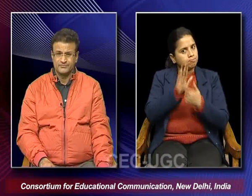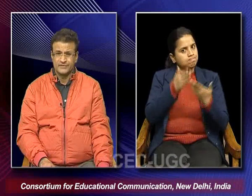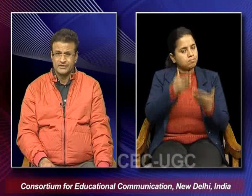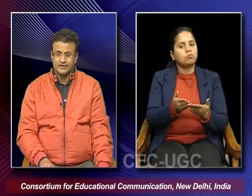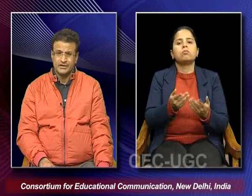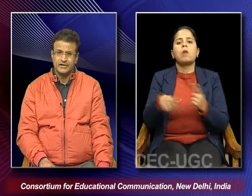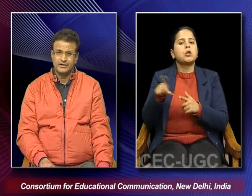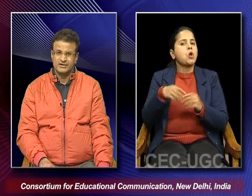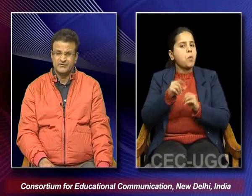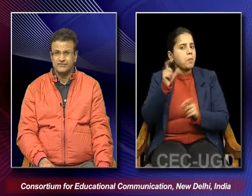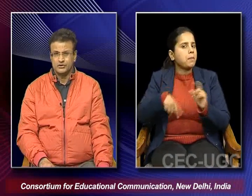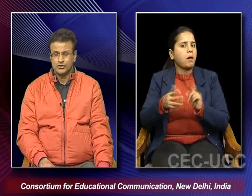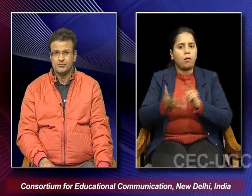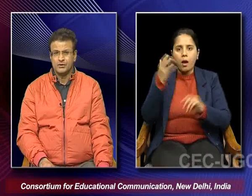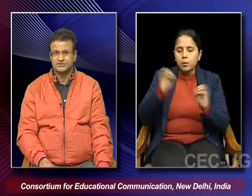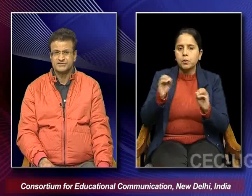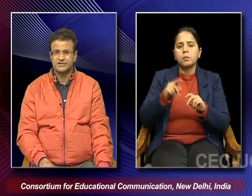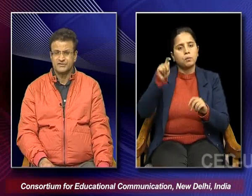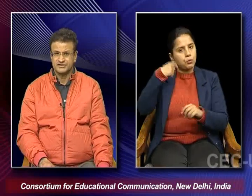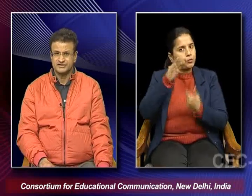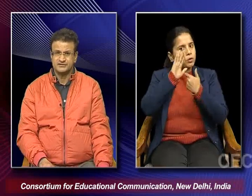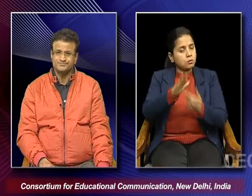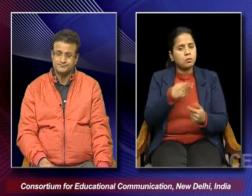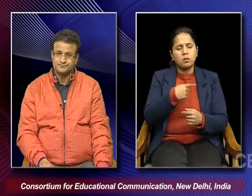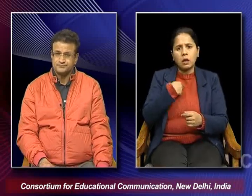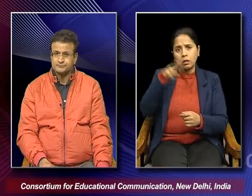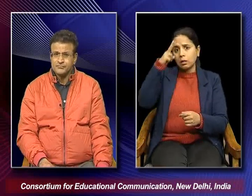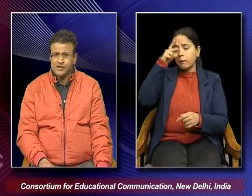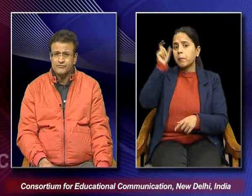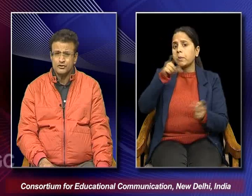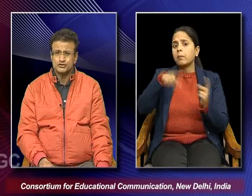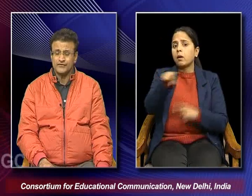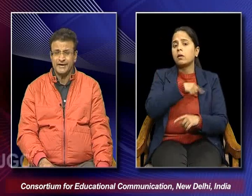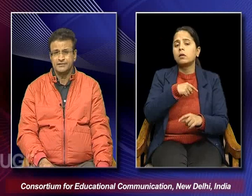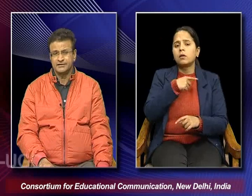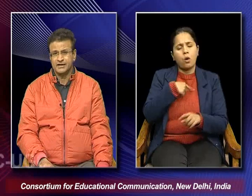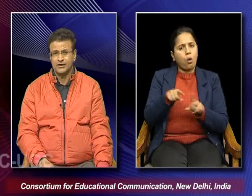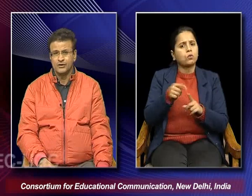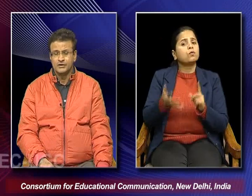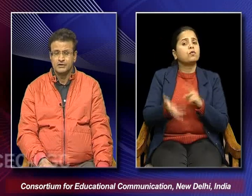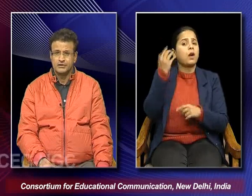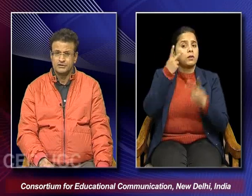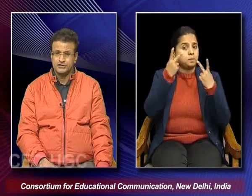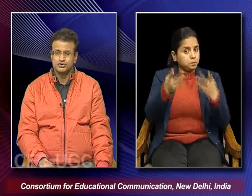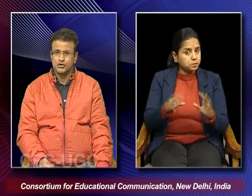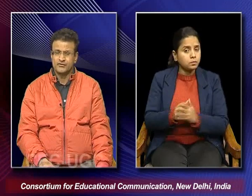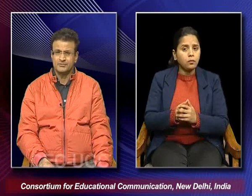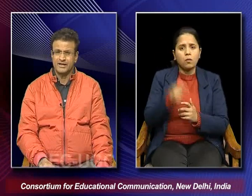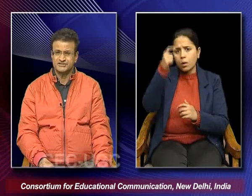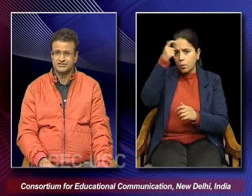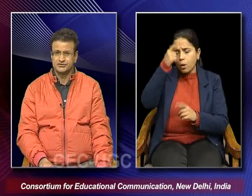film. And when we talk about this kind of a concern, we also find that how the issue